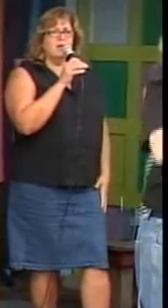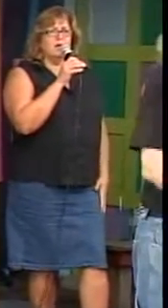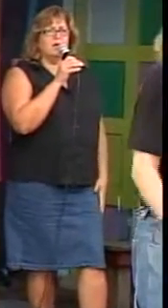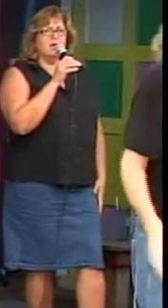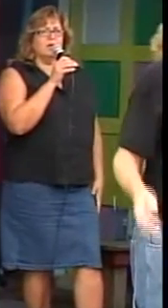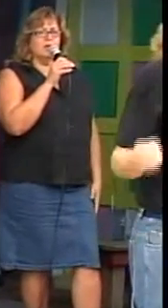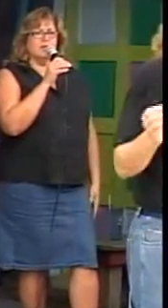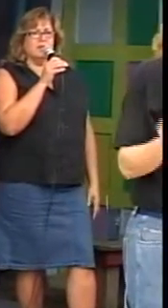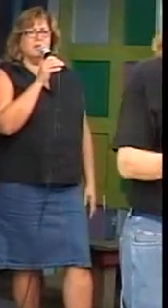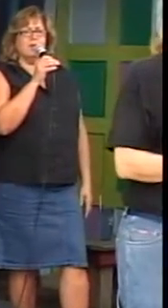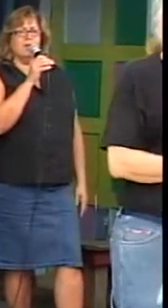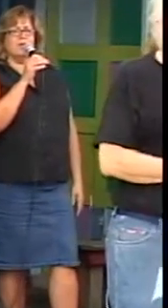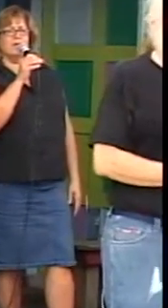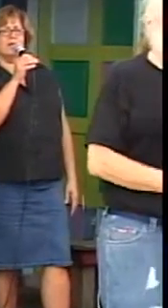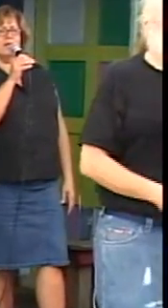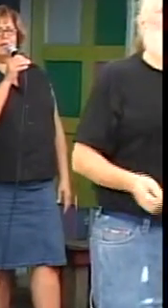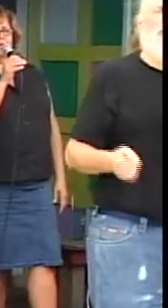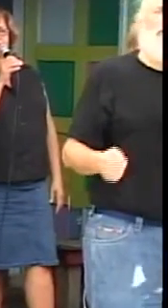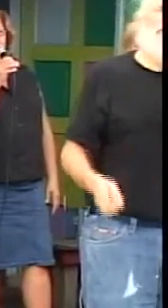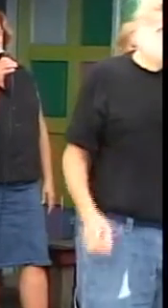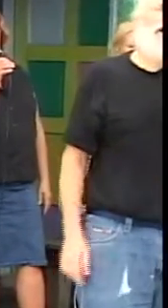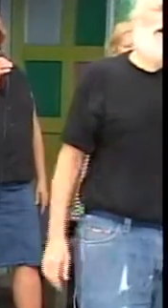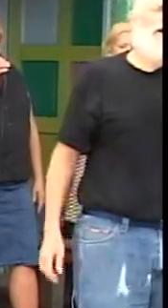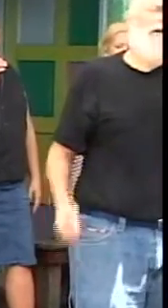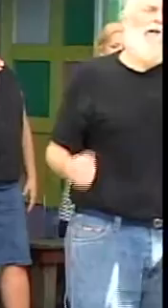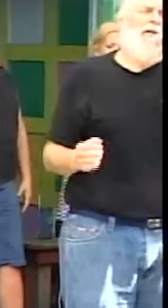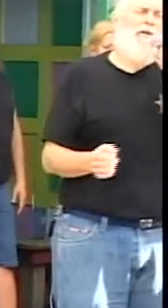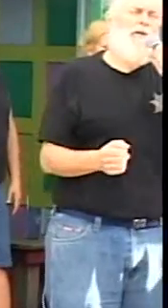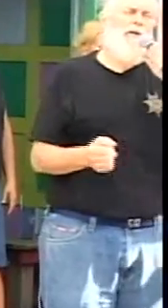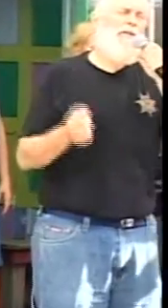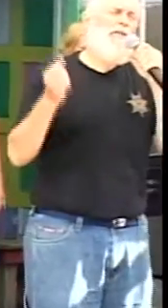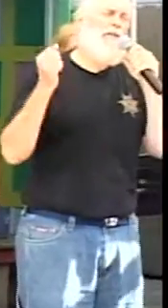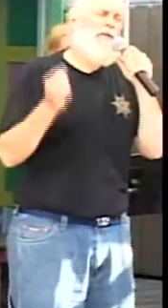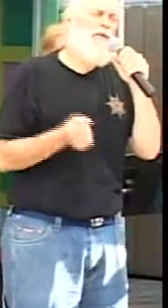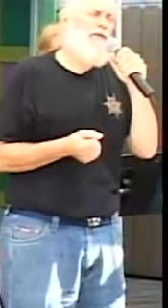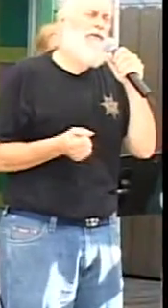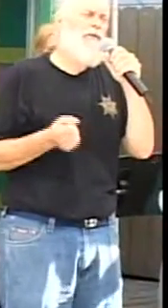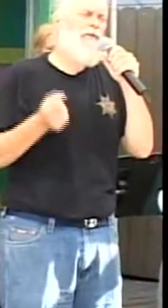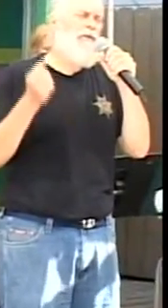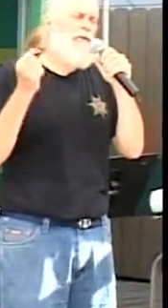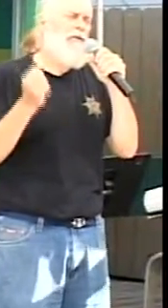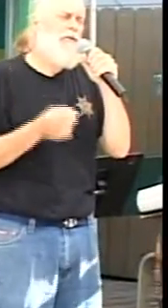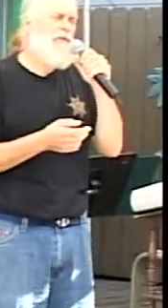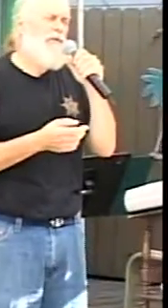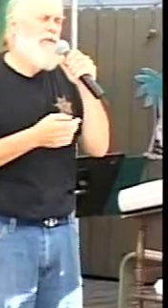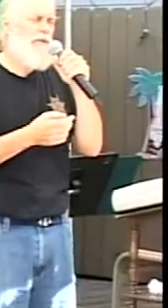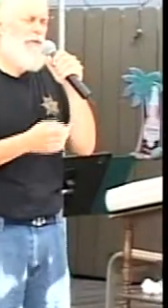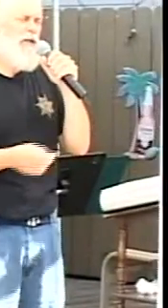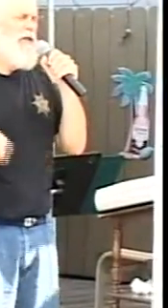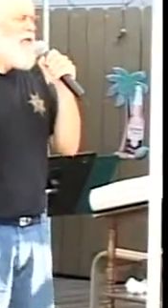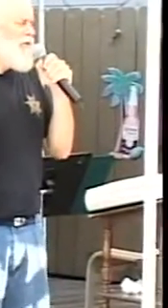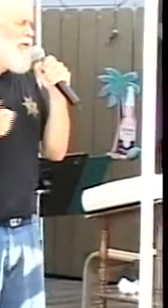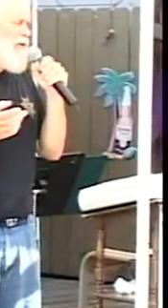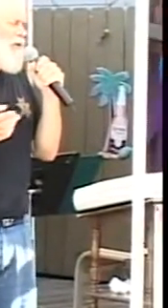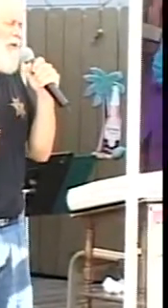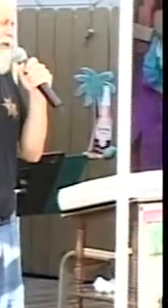Holy, holy, holy. You are holy, holy, holy.